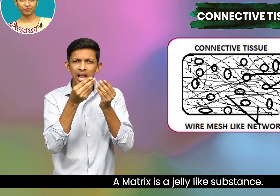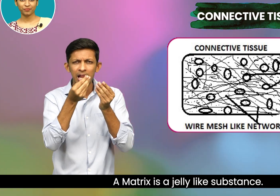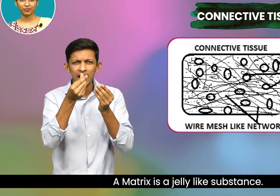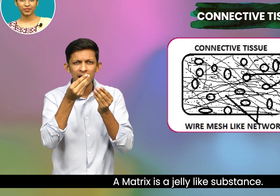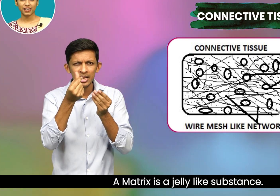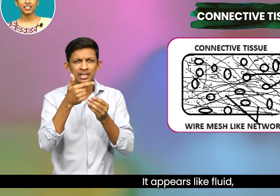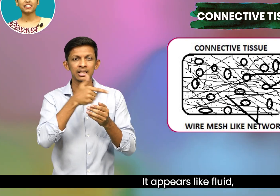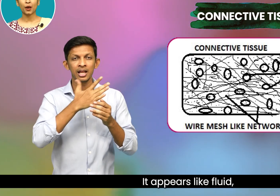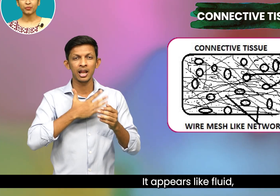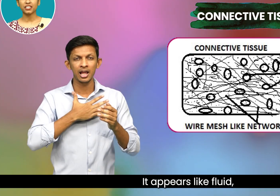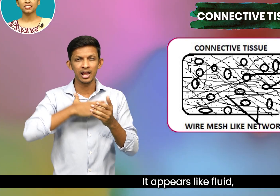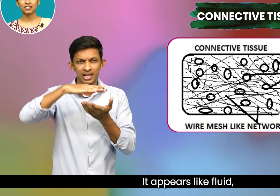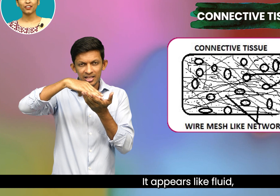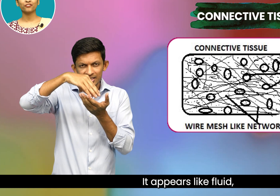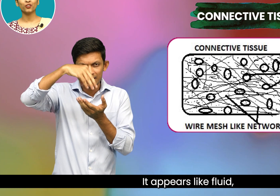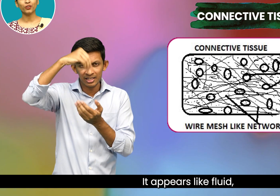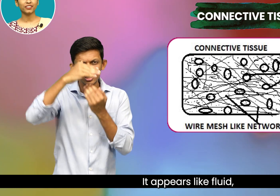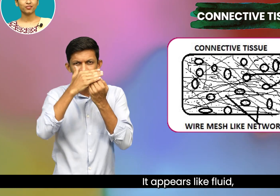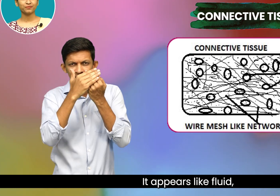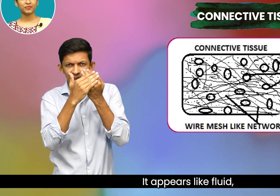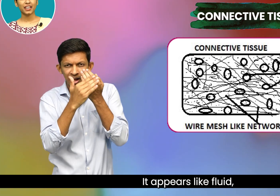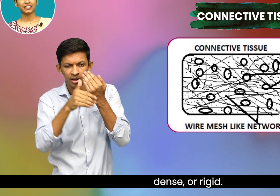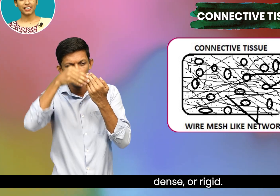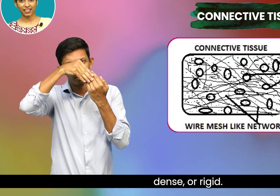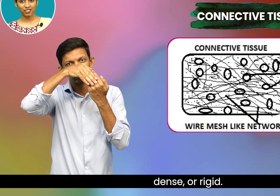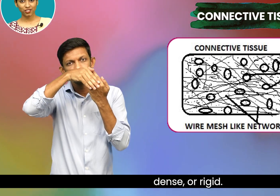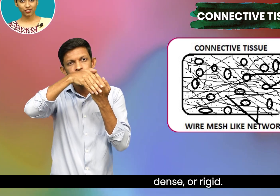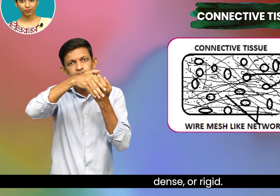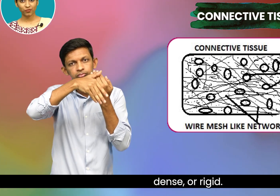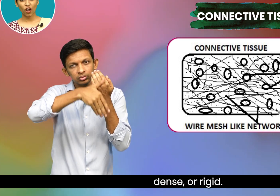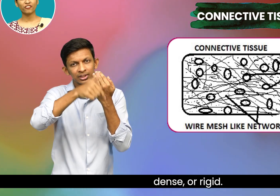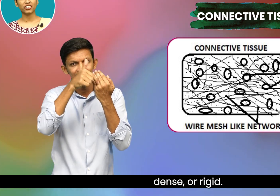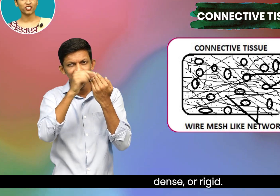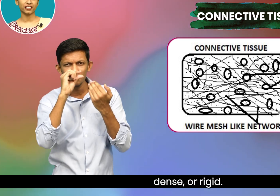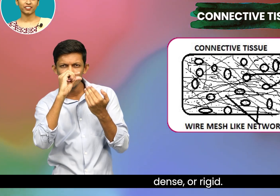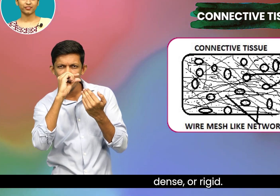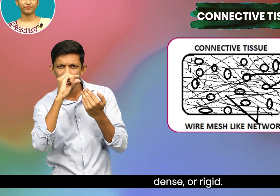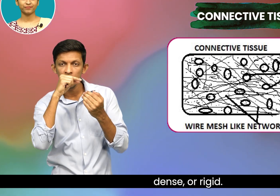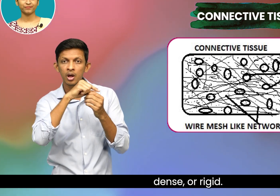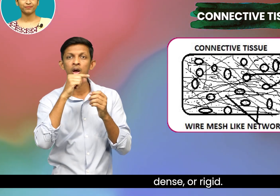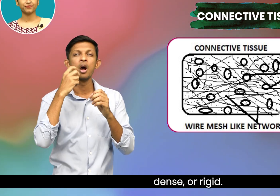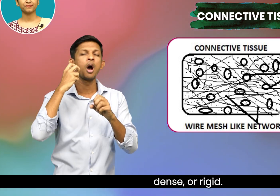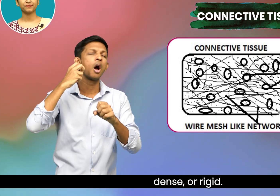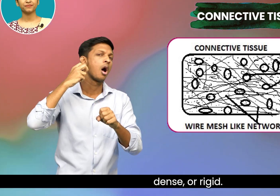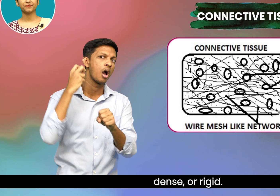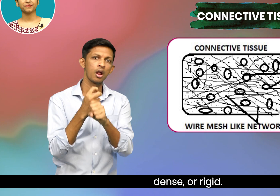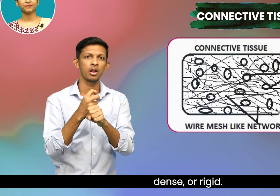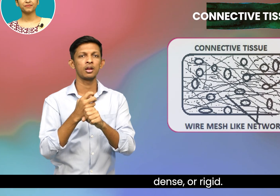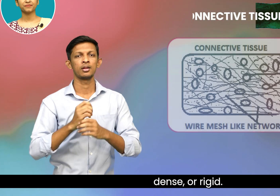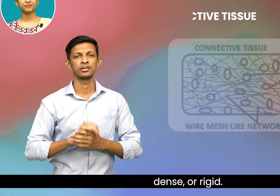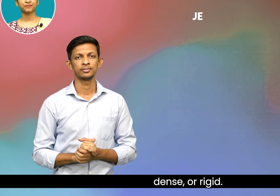substance. It appears like fluid, dense or rigid.